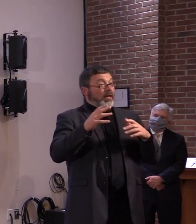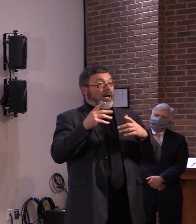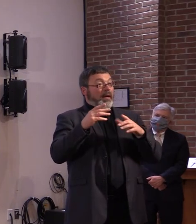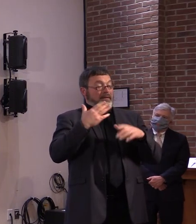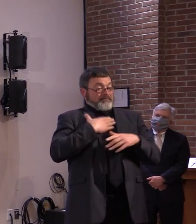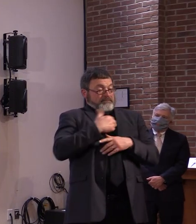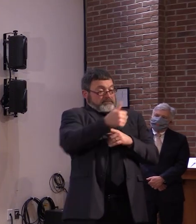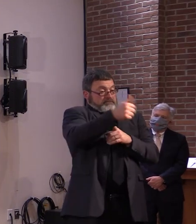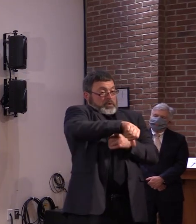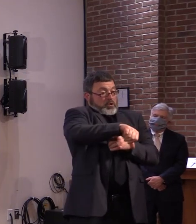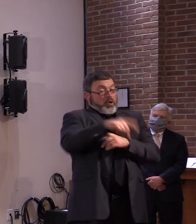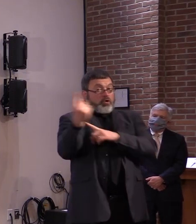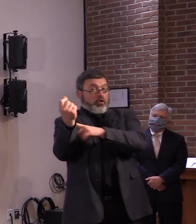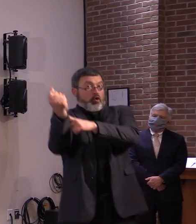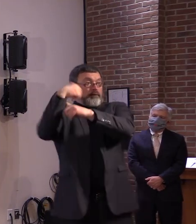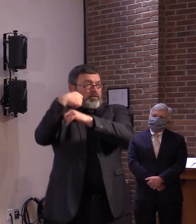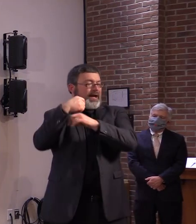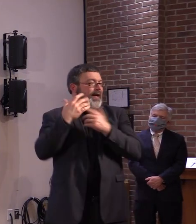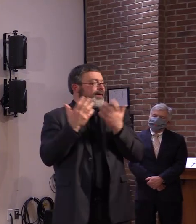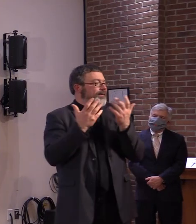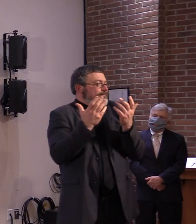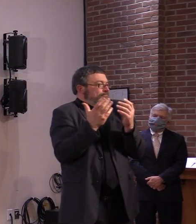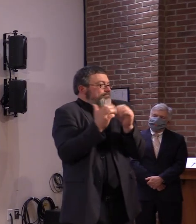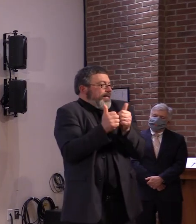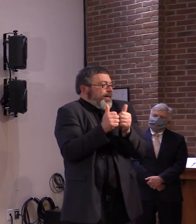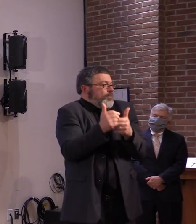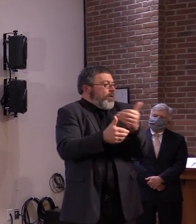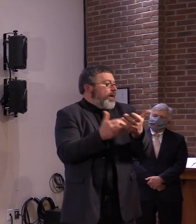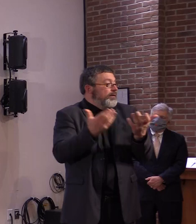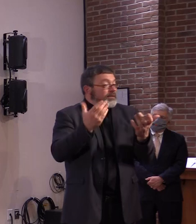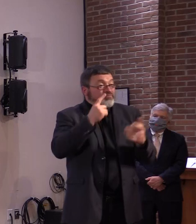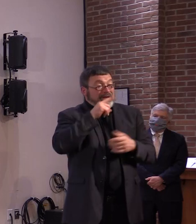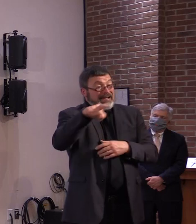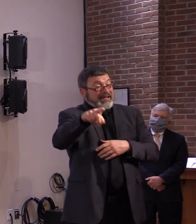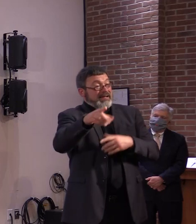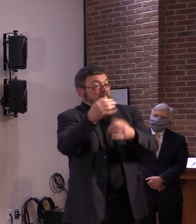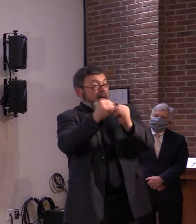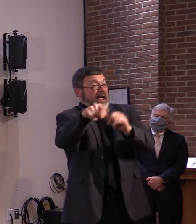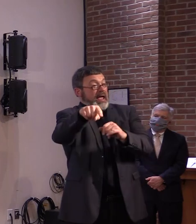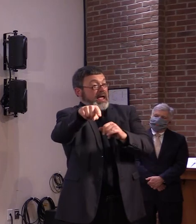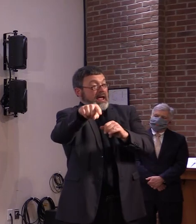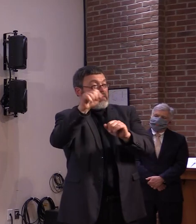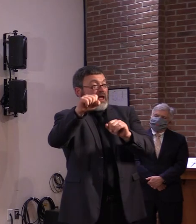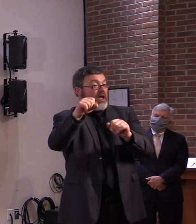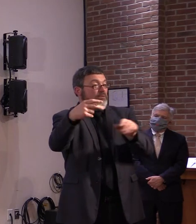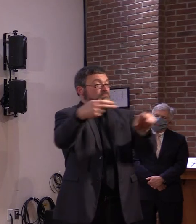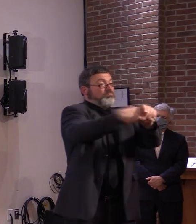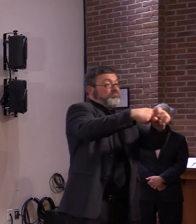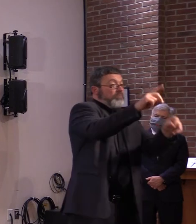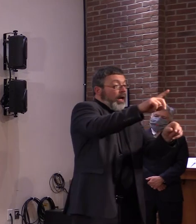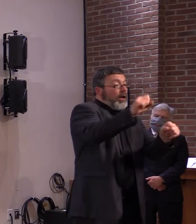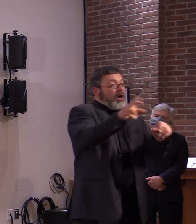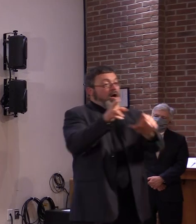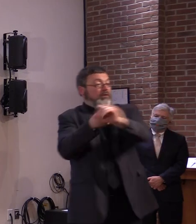it's the same thing. The independents and progressives are going to play a part in that as well.